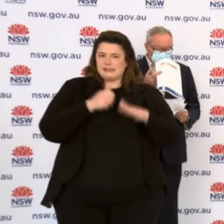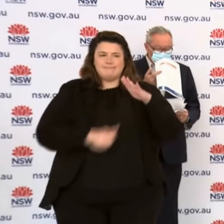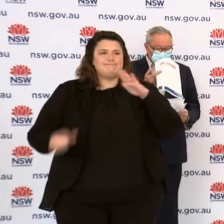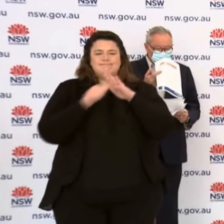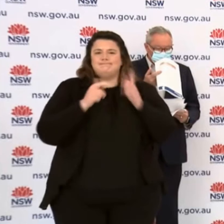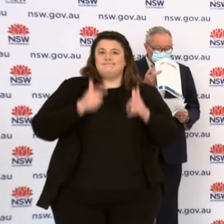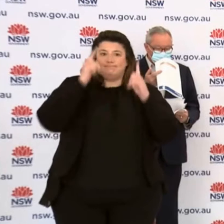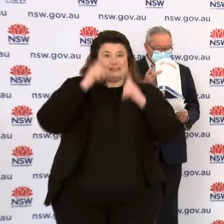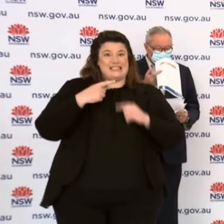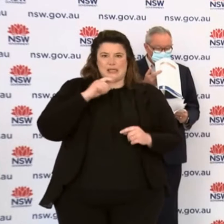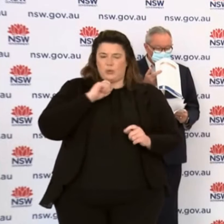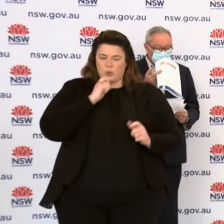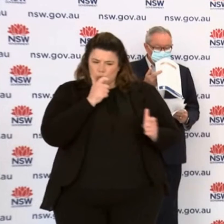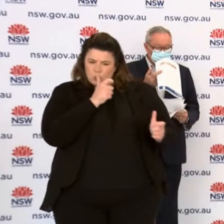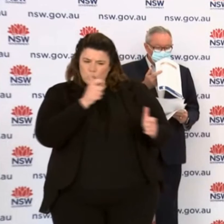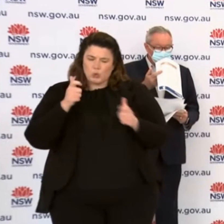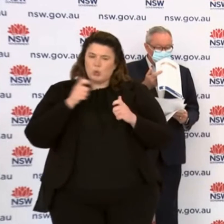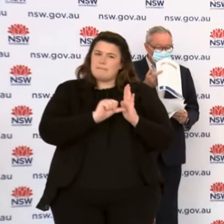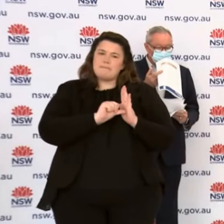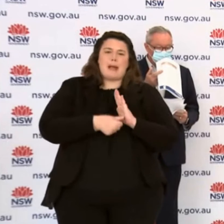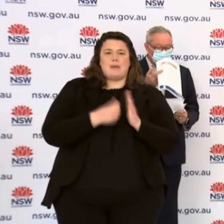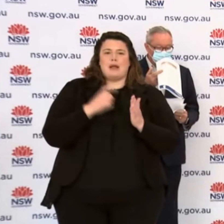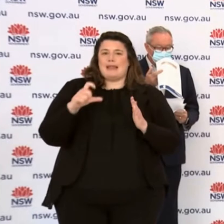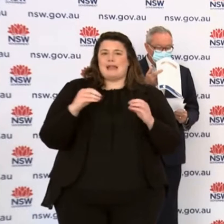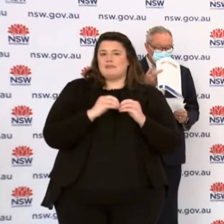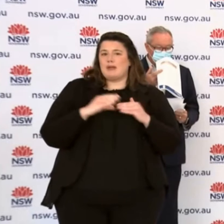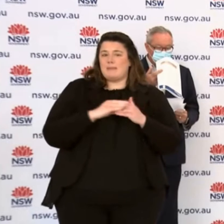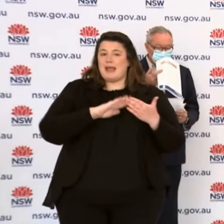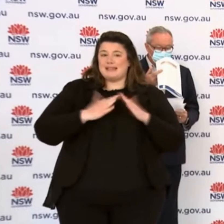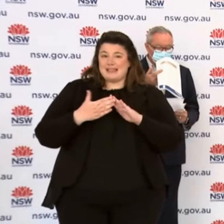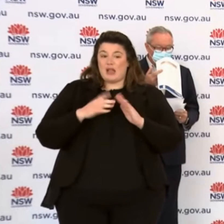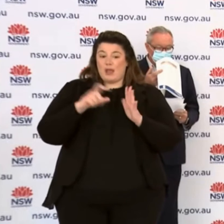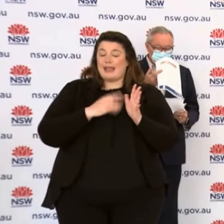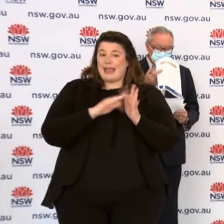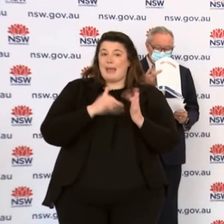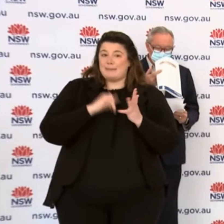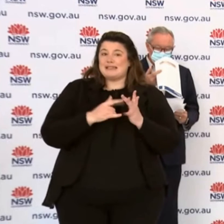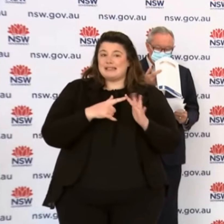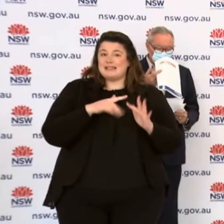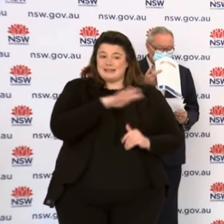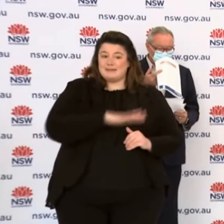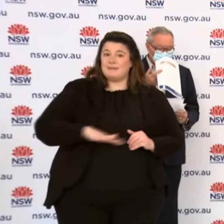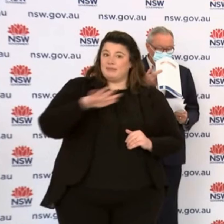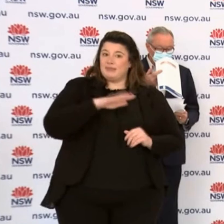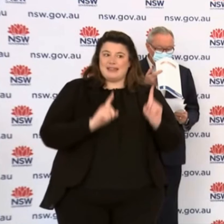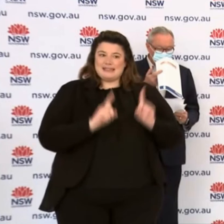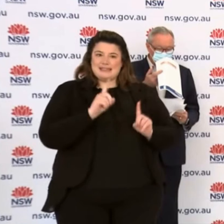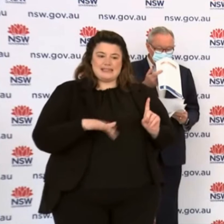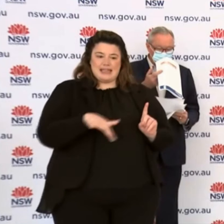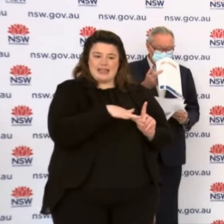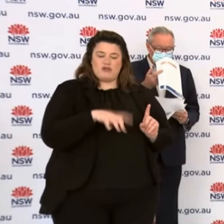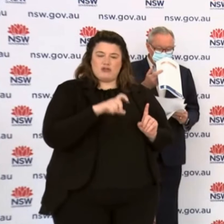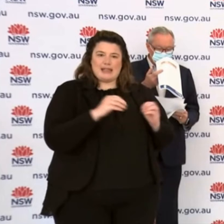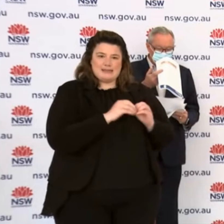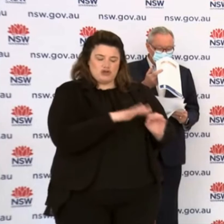our efforts in and around that area of Canterbury-Bankstown and Campsie area, in particular in the central business area, where